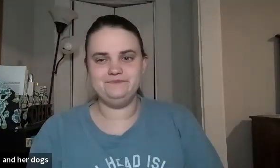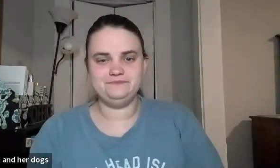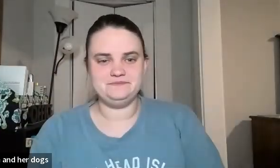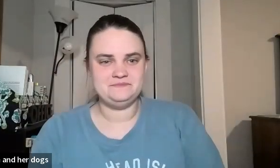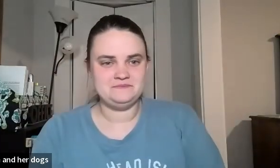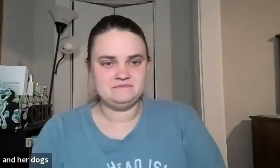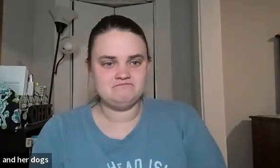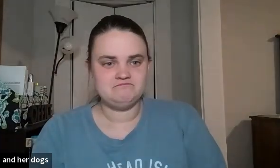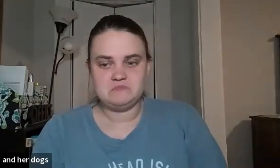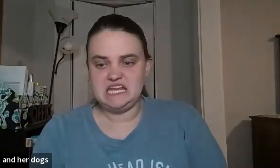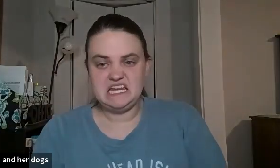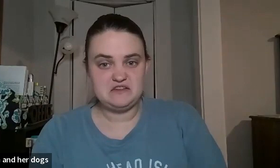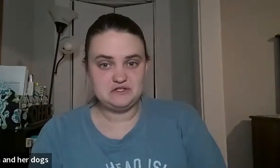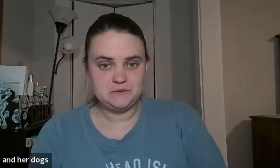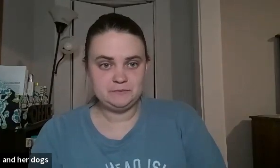go. Any others?